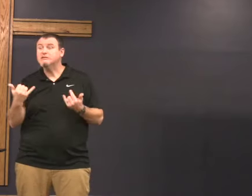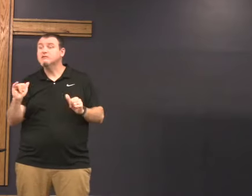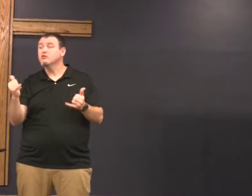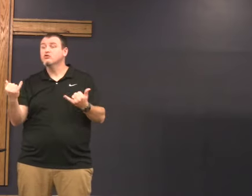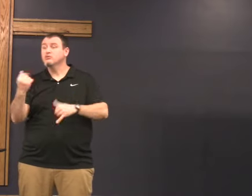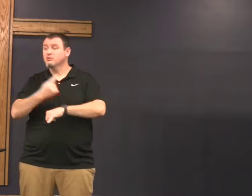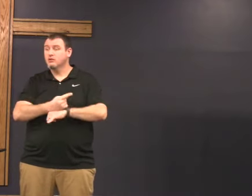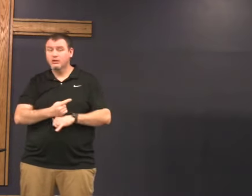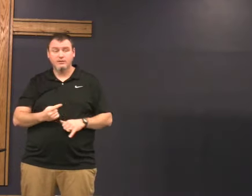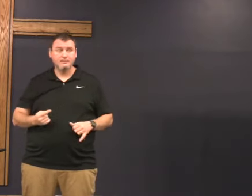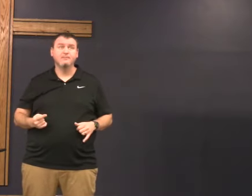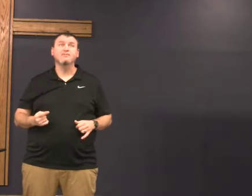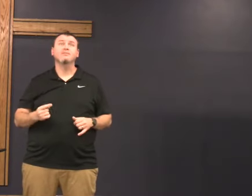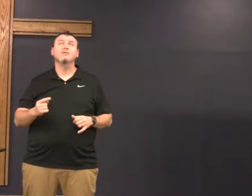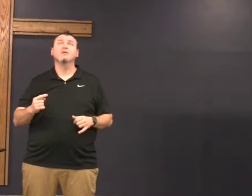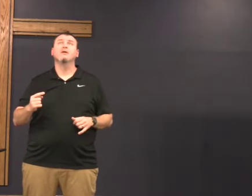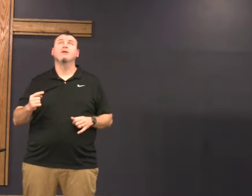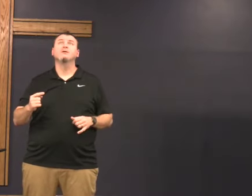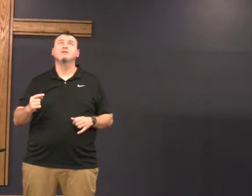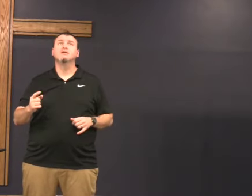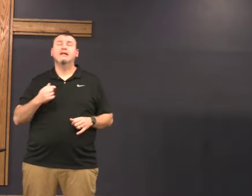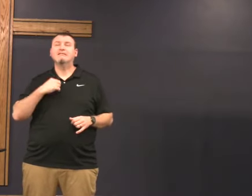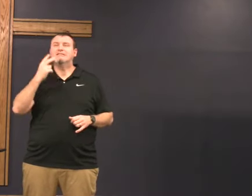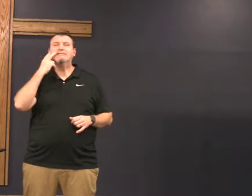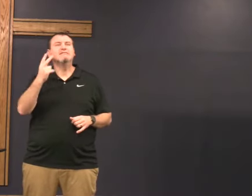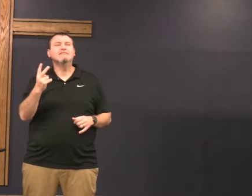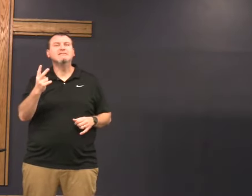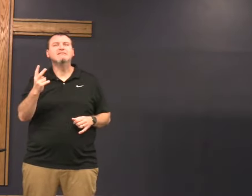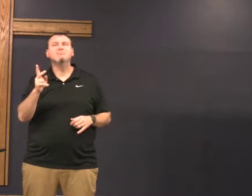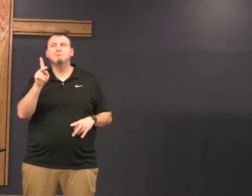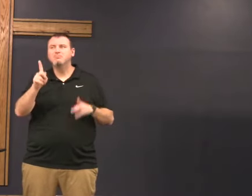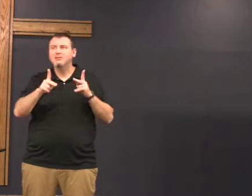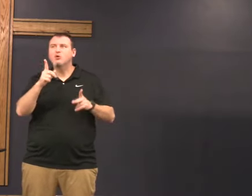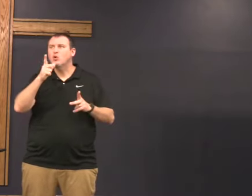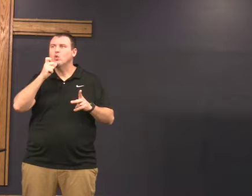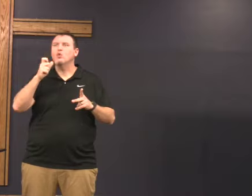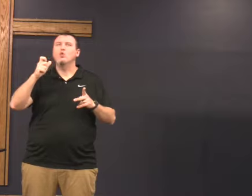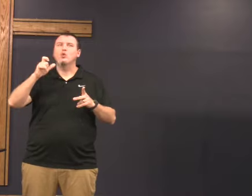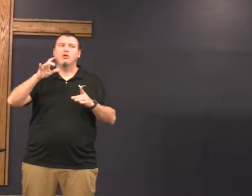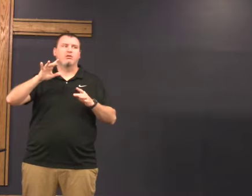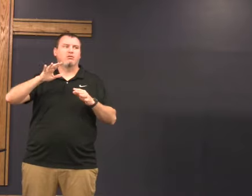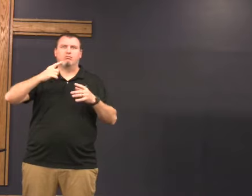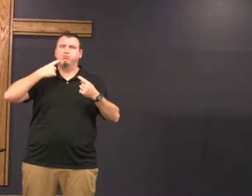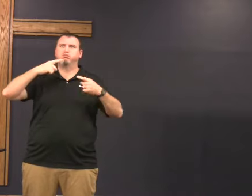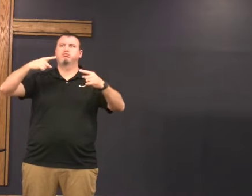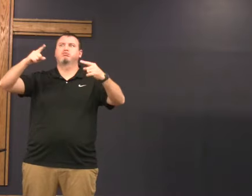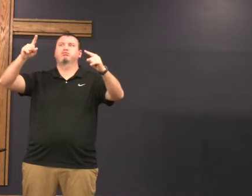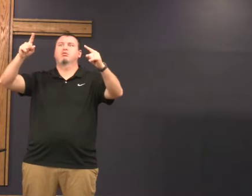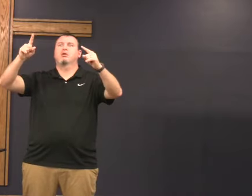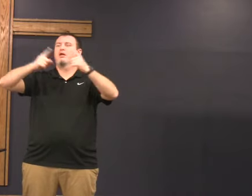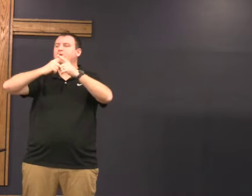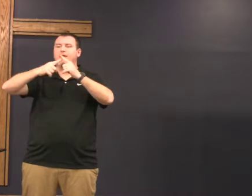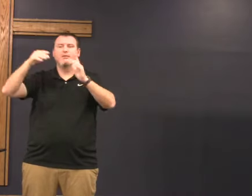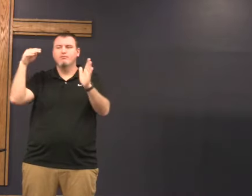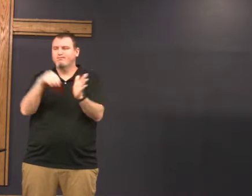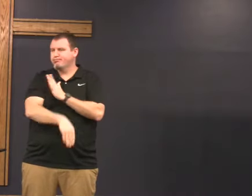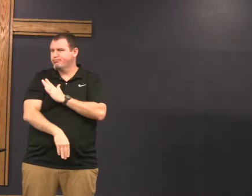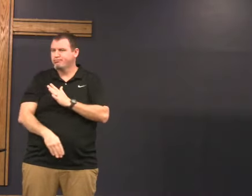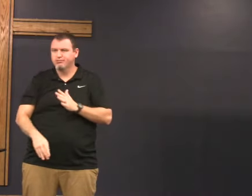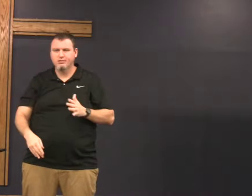I agree 1,000% that God can elevate a man or take him down.